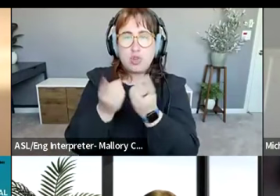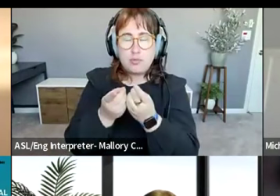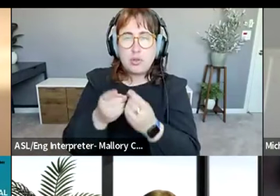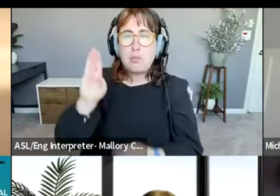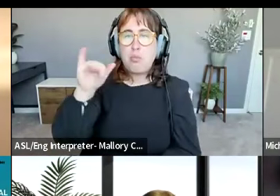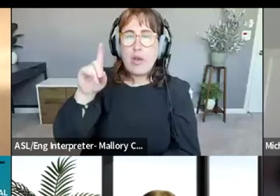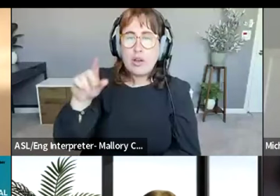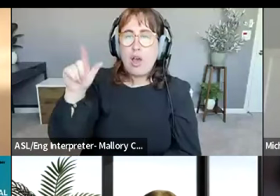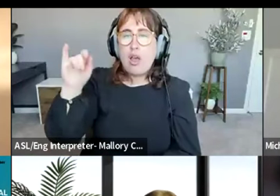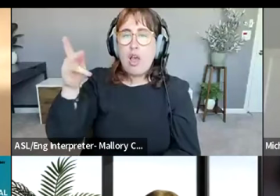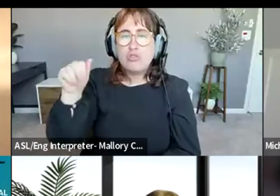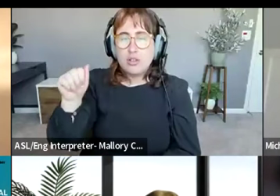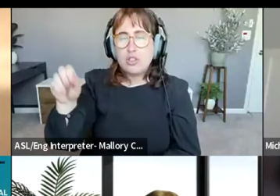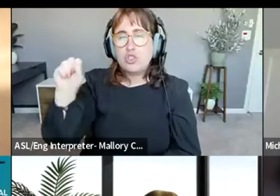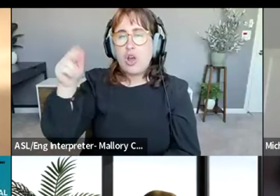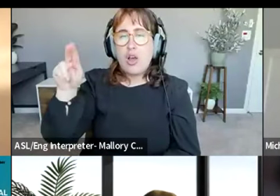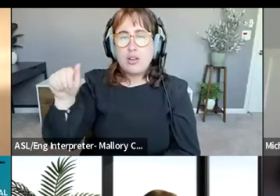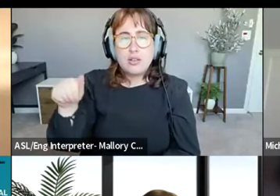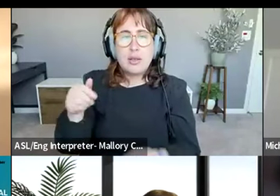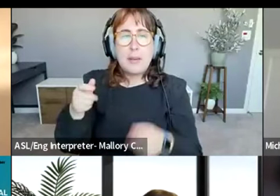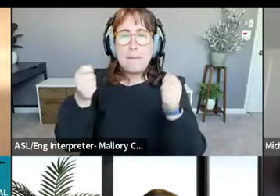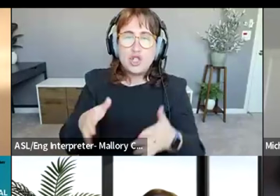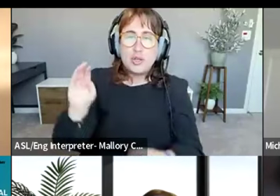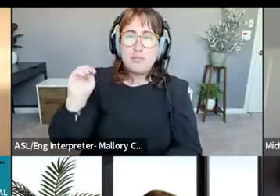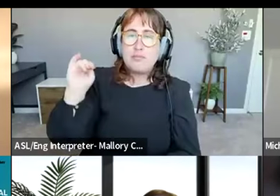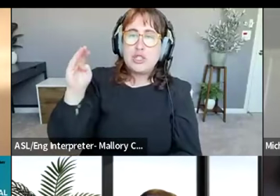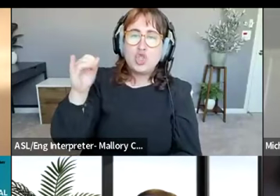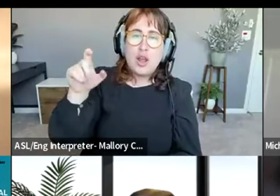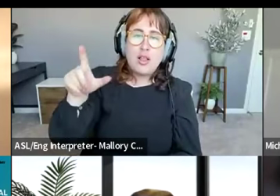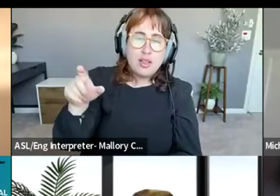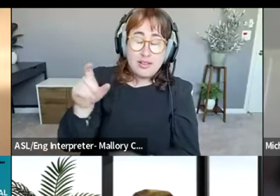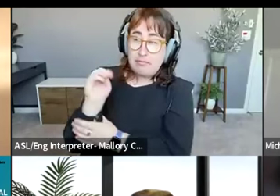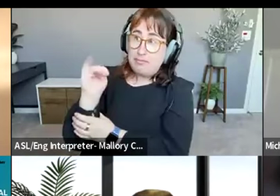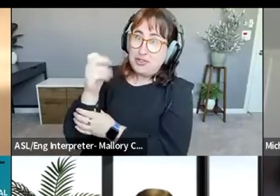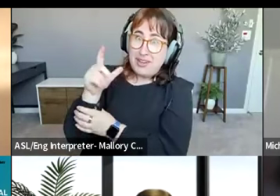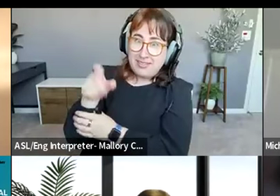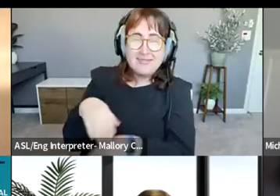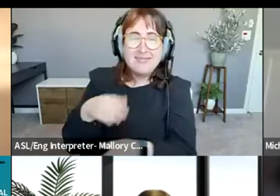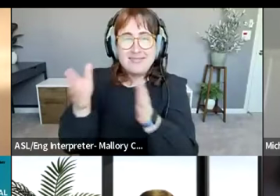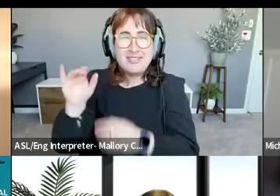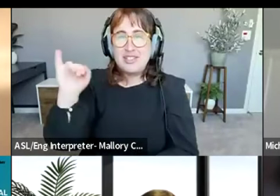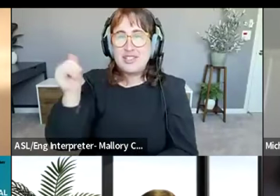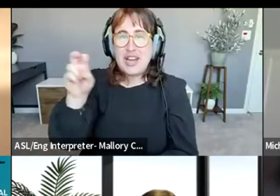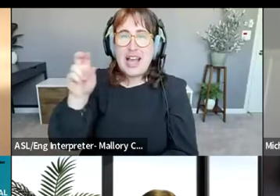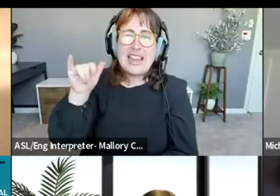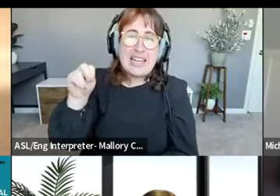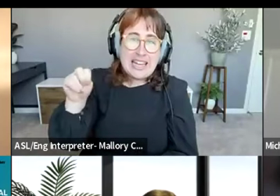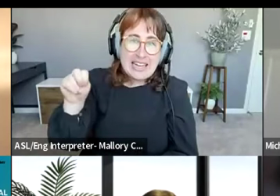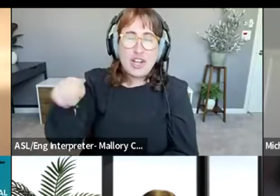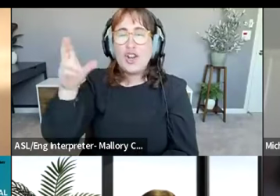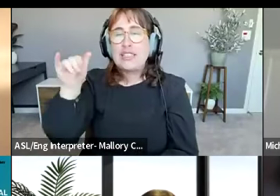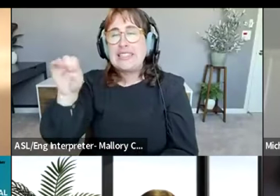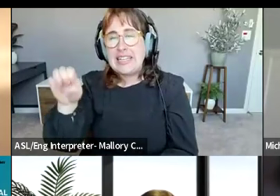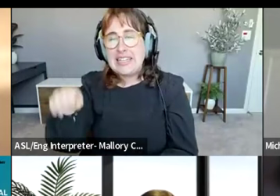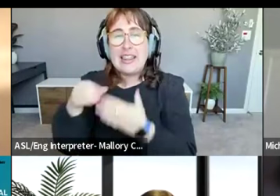Boyd and Alejandra and Shauna. Our manager, Michelle, is on. We have Jaslyn and Christine and our